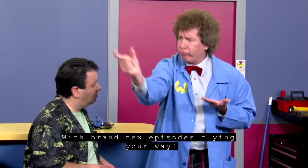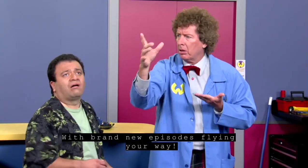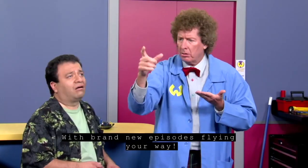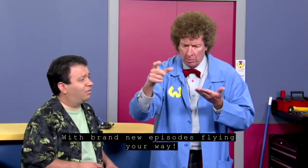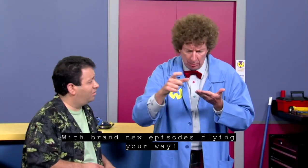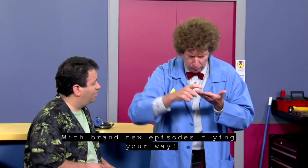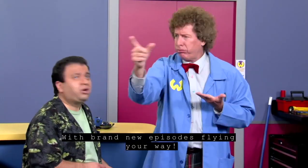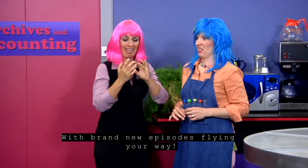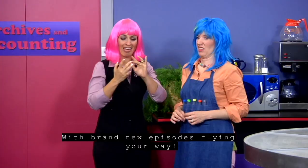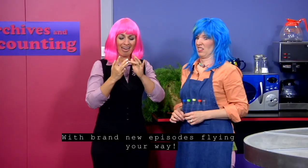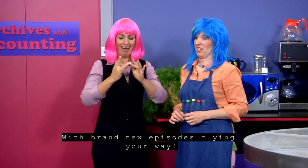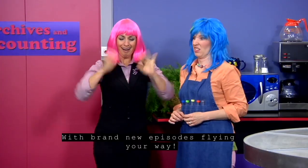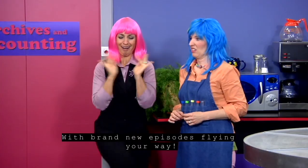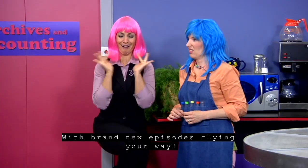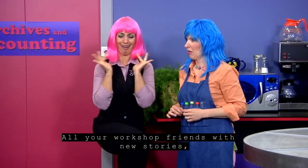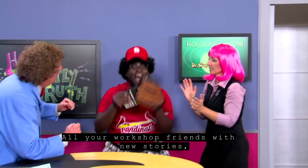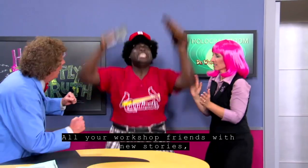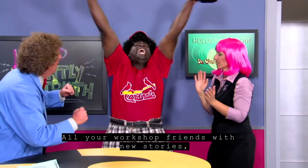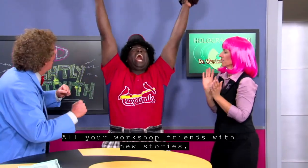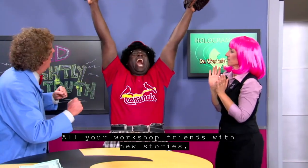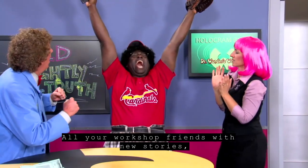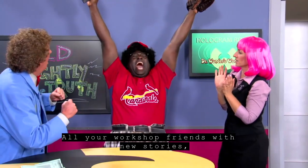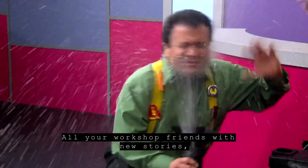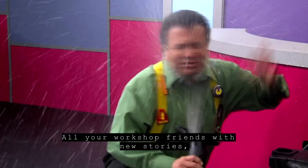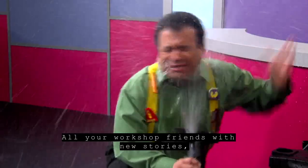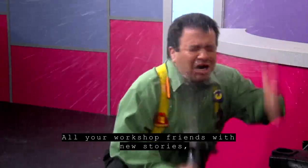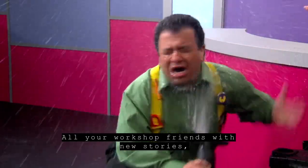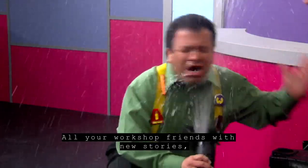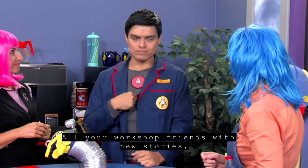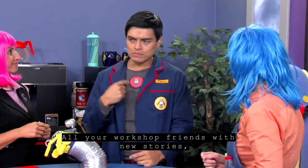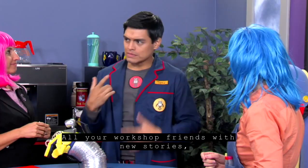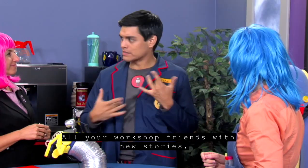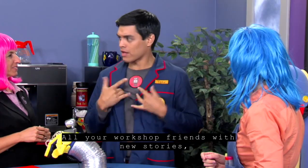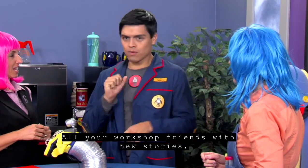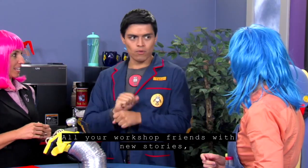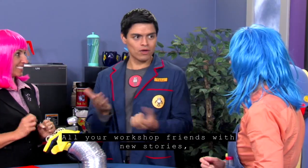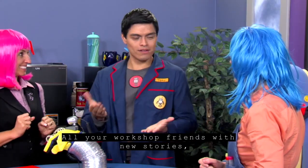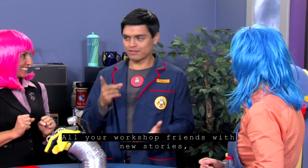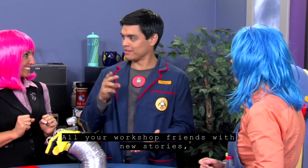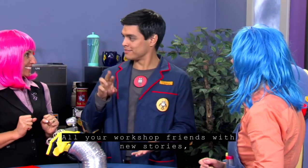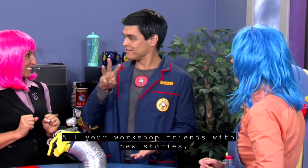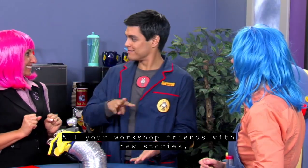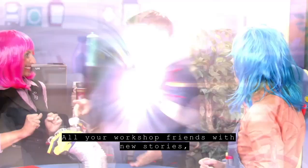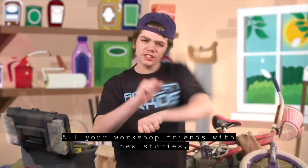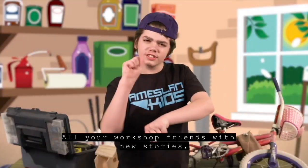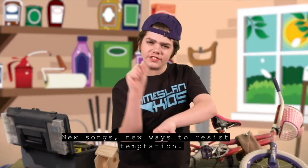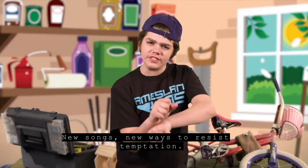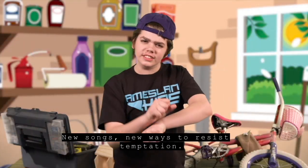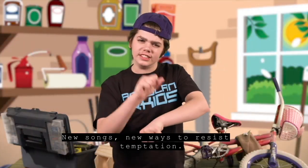flying your way. All your Workshop friends with new stories, new songs,